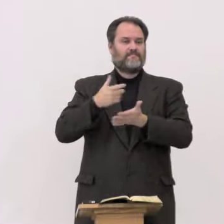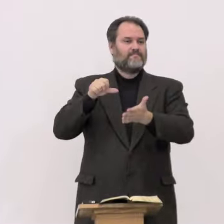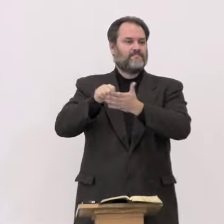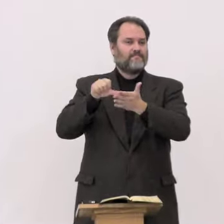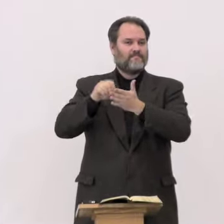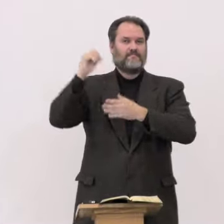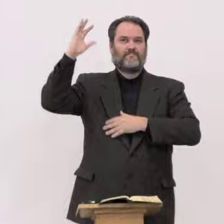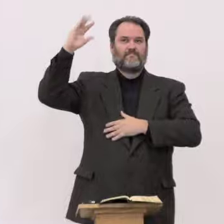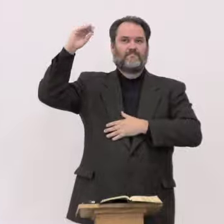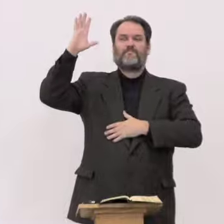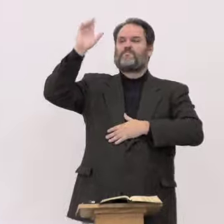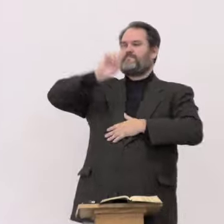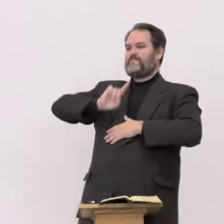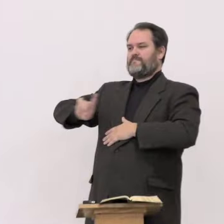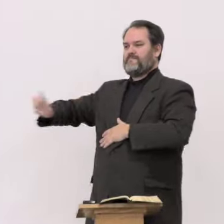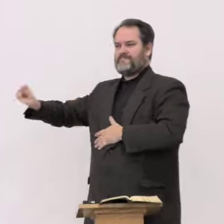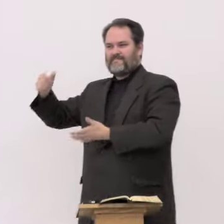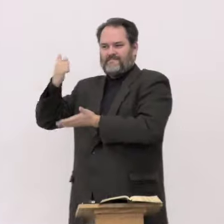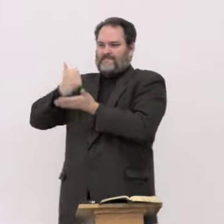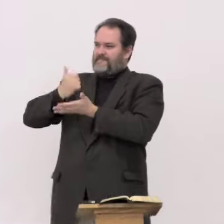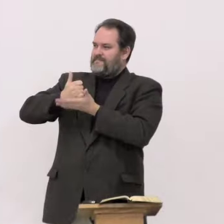help, and they need, just like,